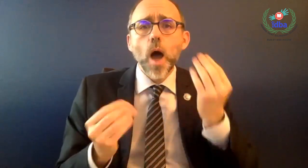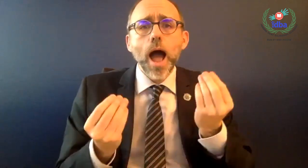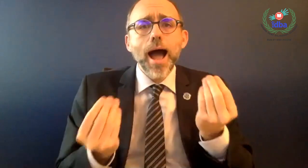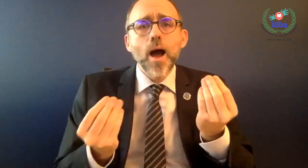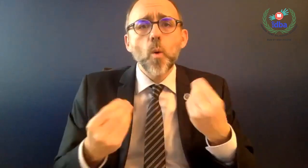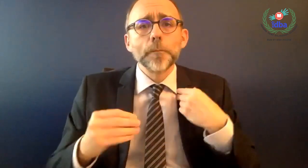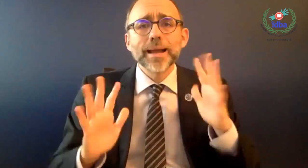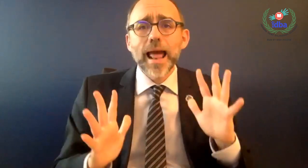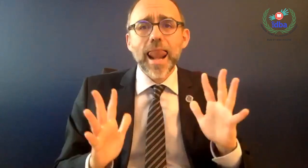children?